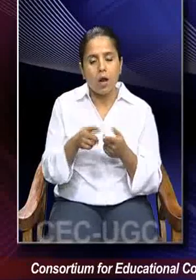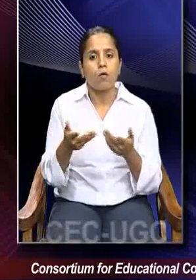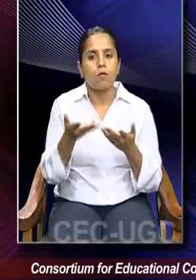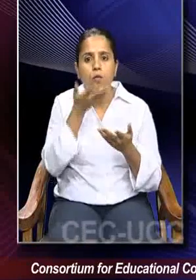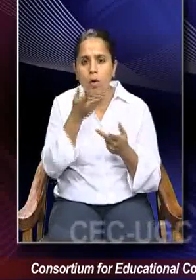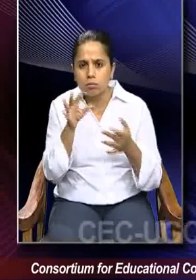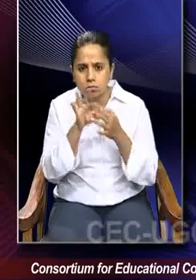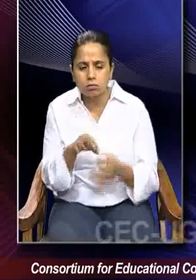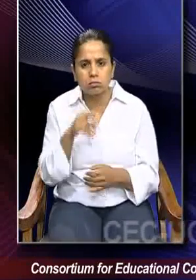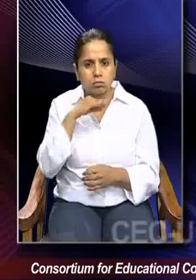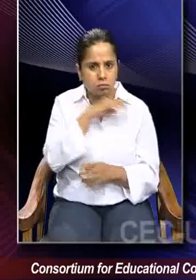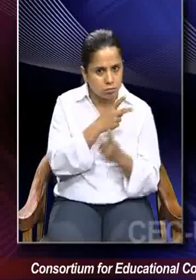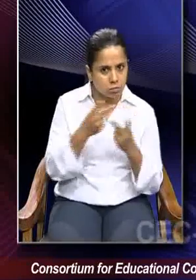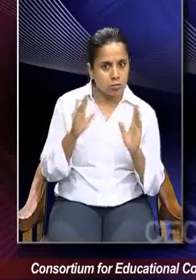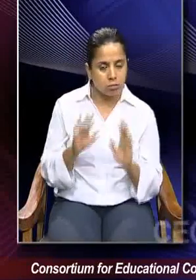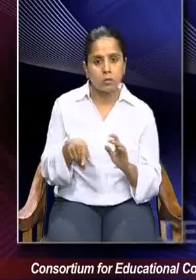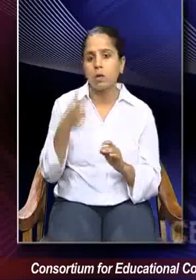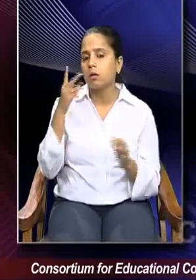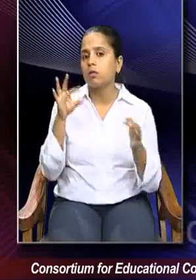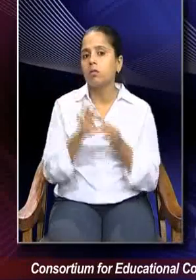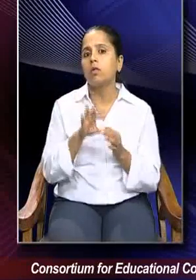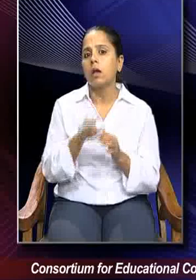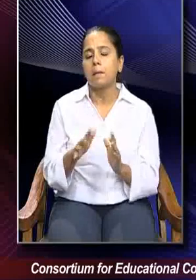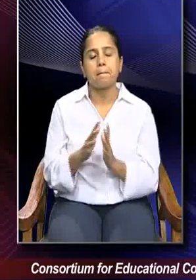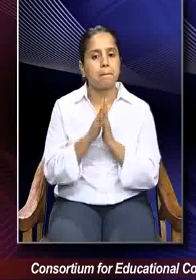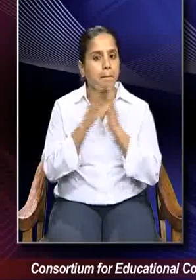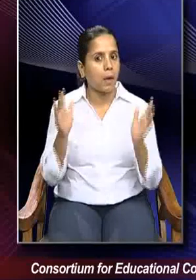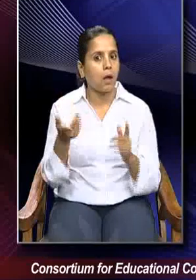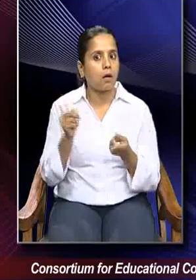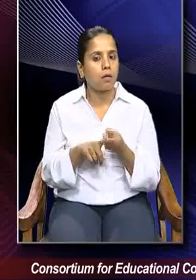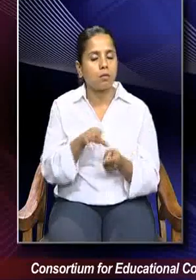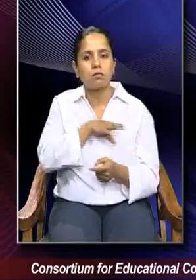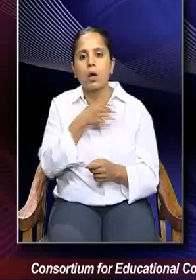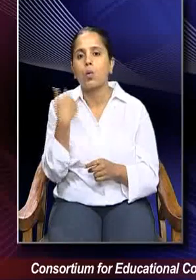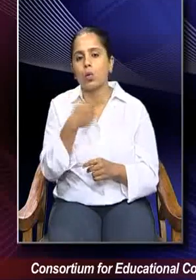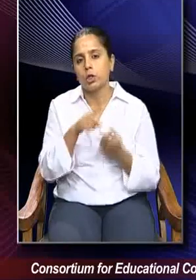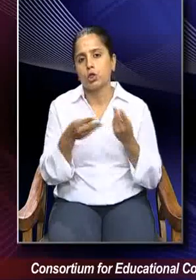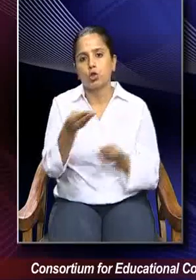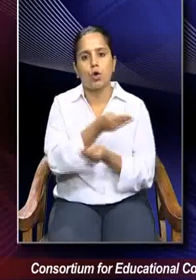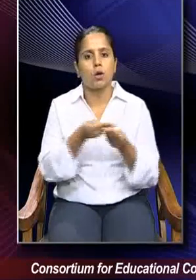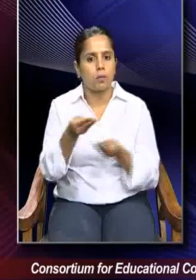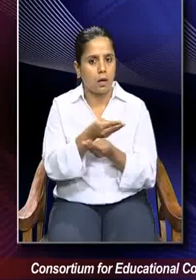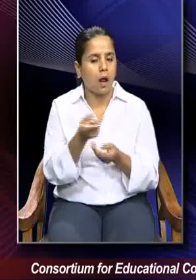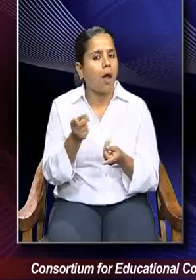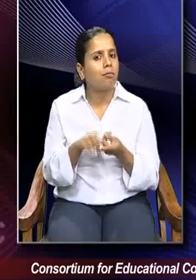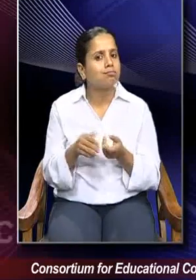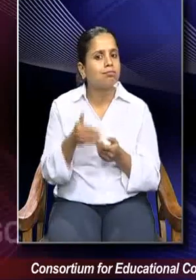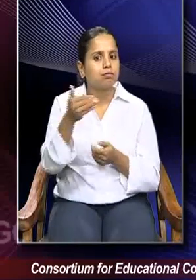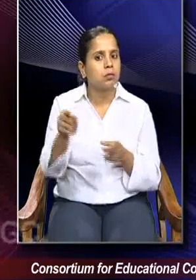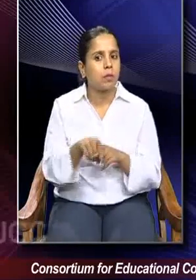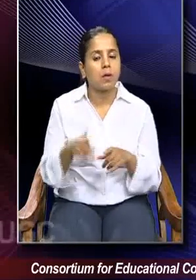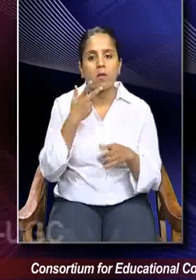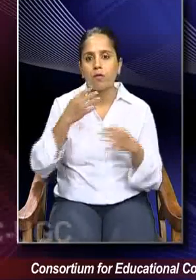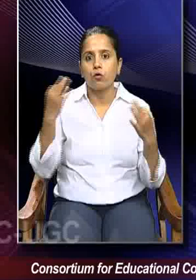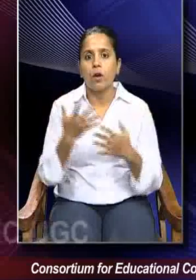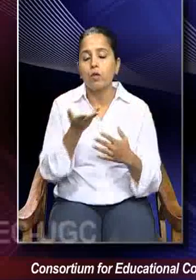and contamination, is associated with a huge cost to economy. Inevitably,